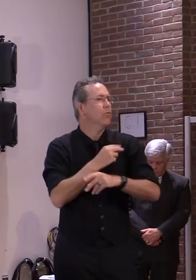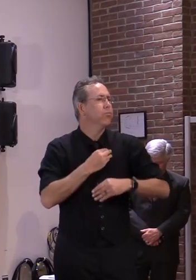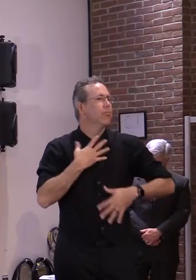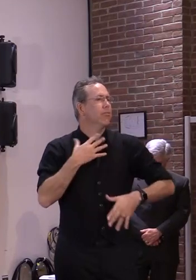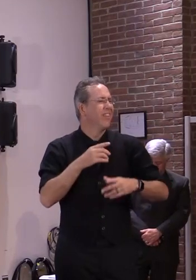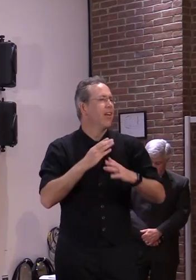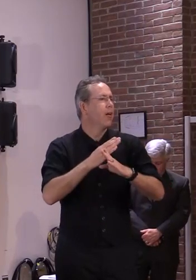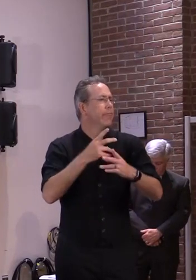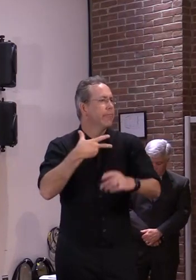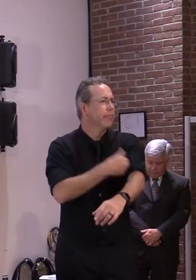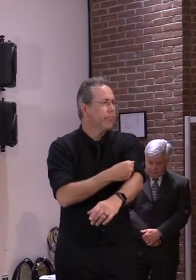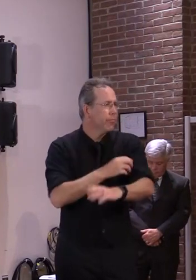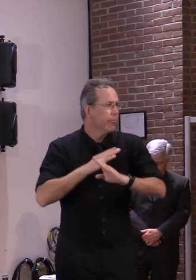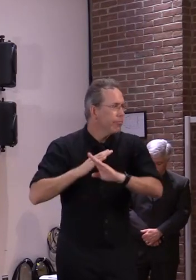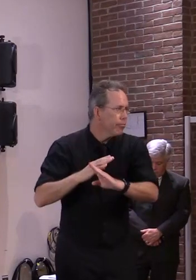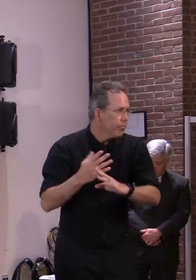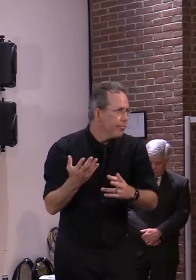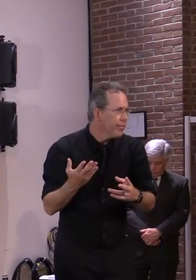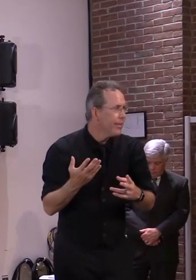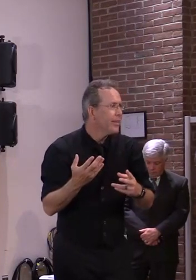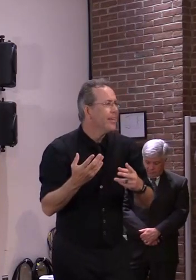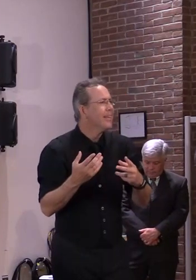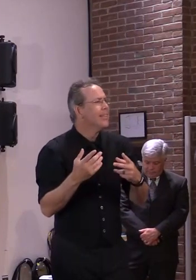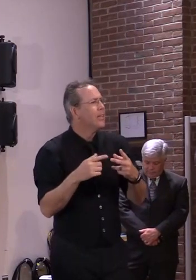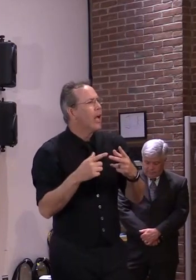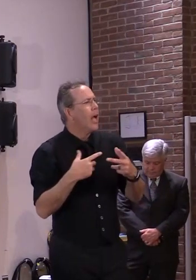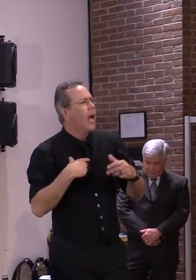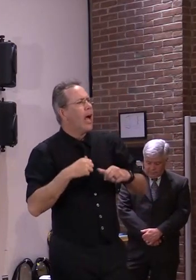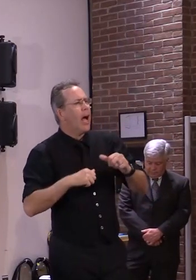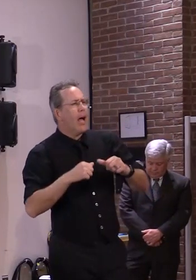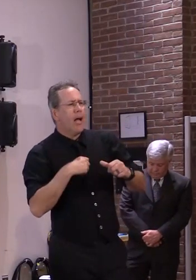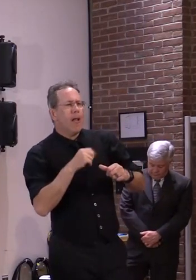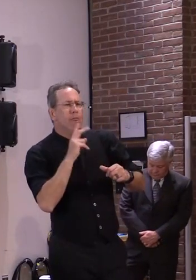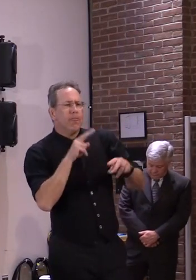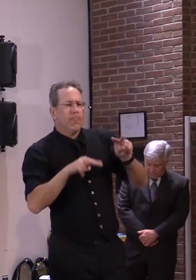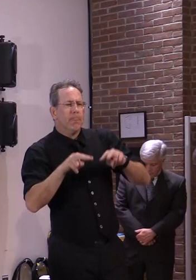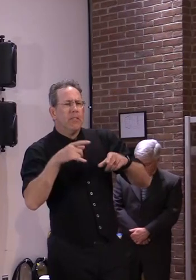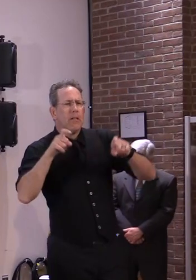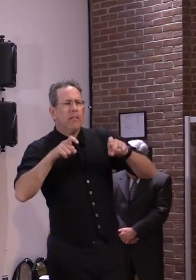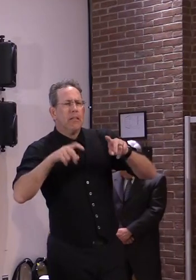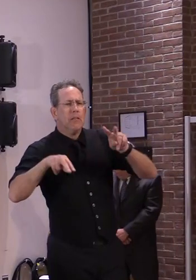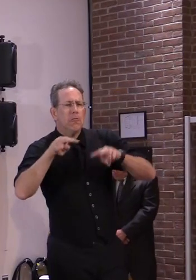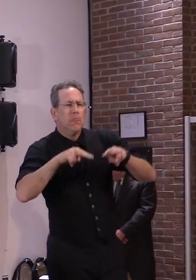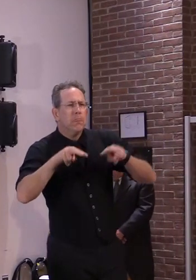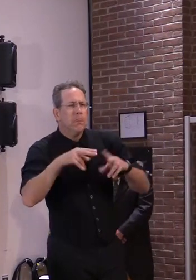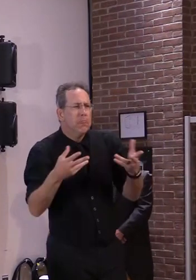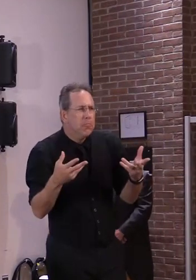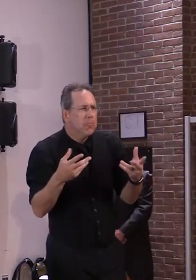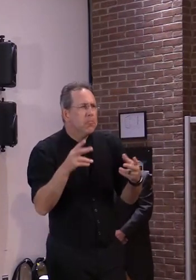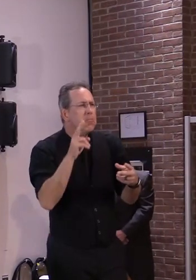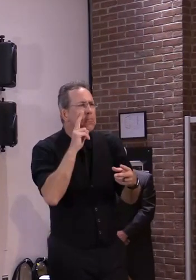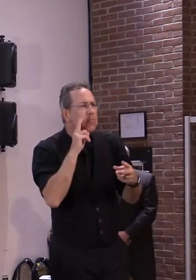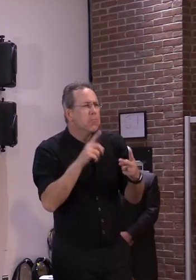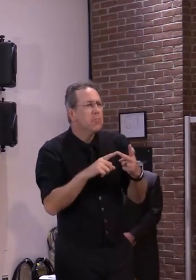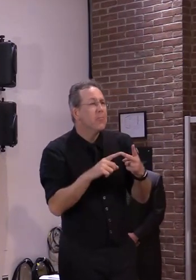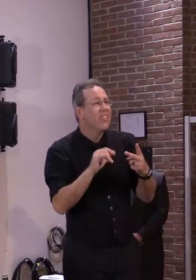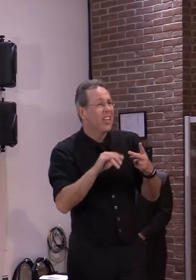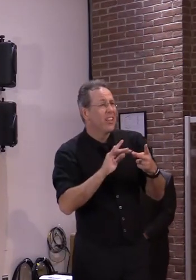notable exceptions that are very prominent on the internet. But from the evidence-based